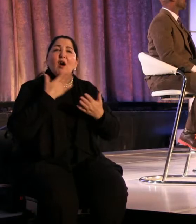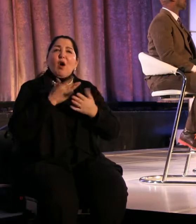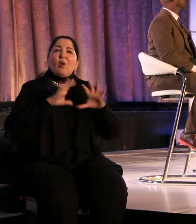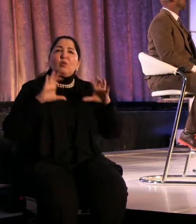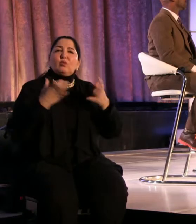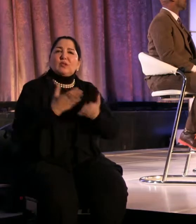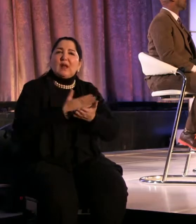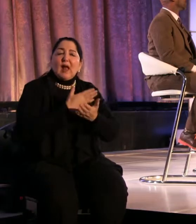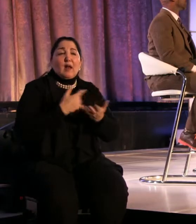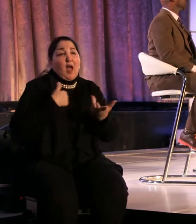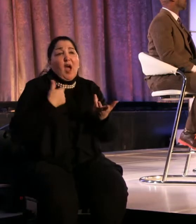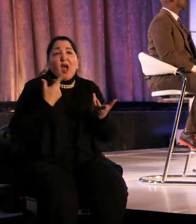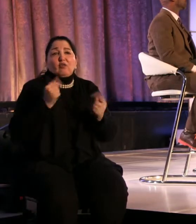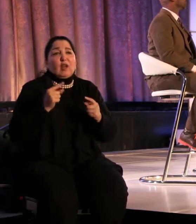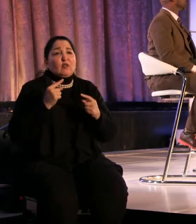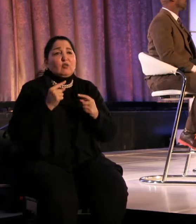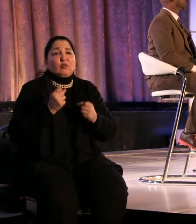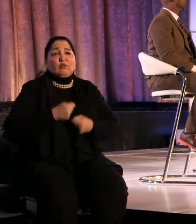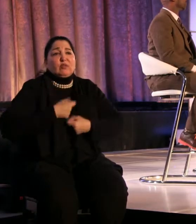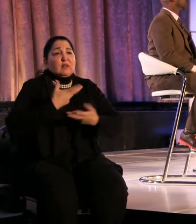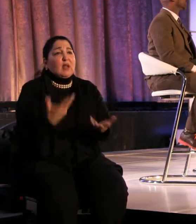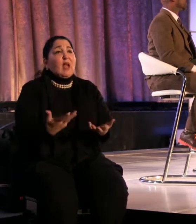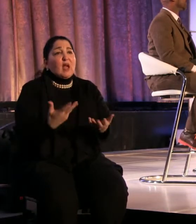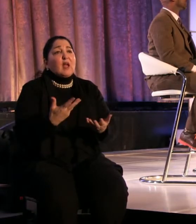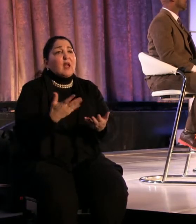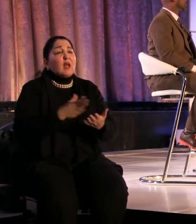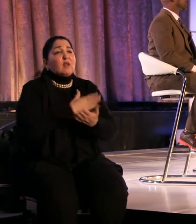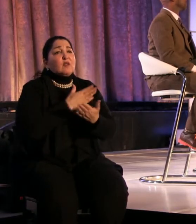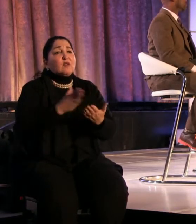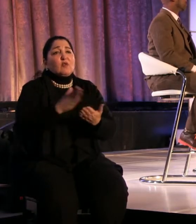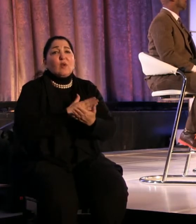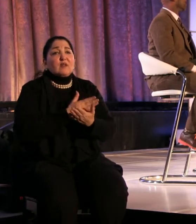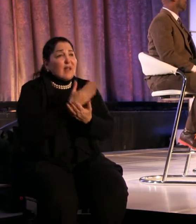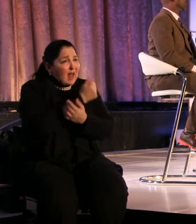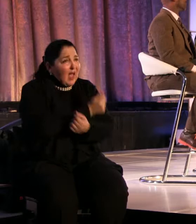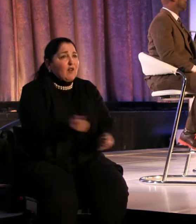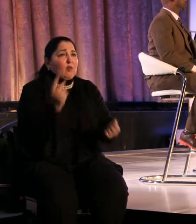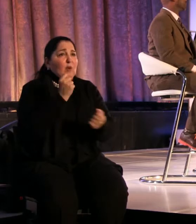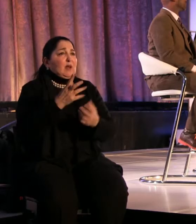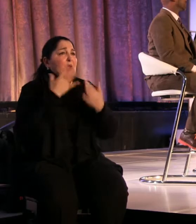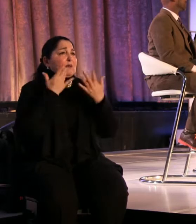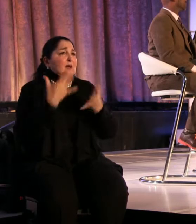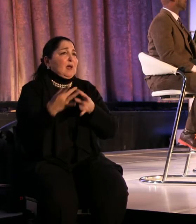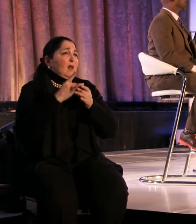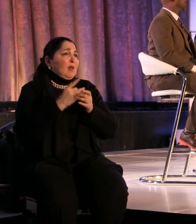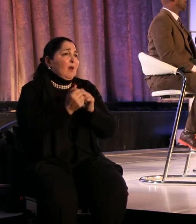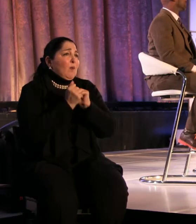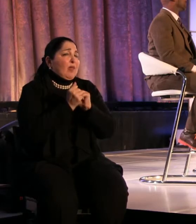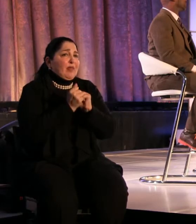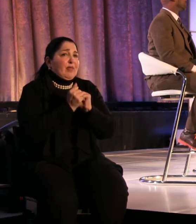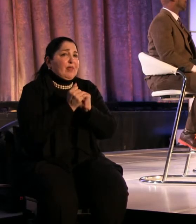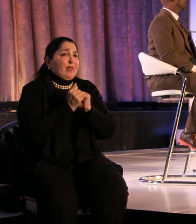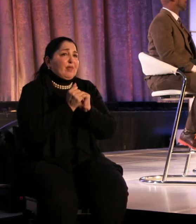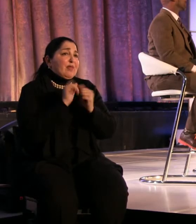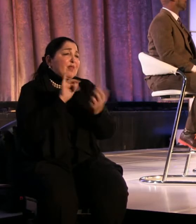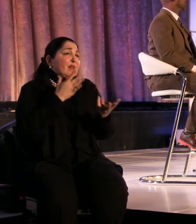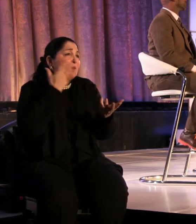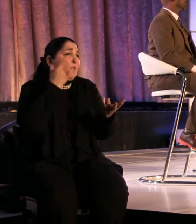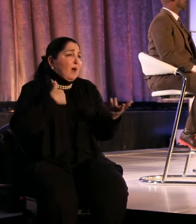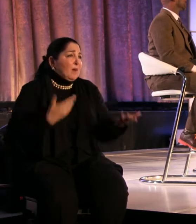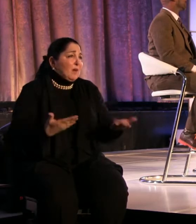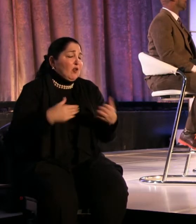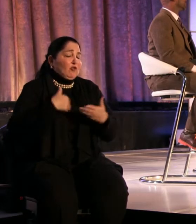sing. That's sort of my raison d'etre. And as you properly point out, an awful